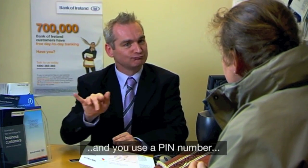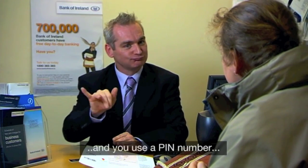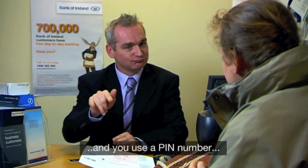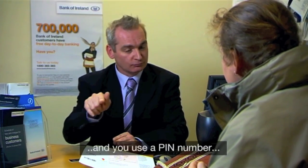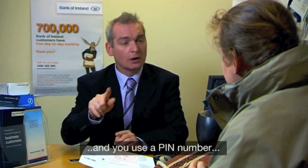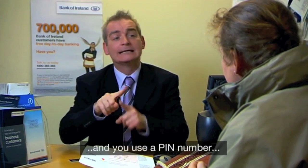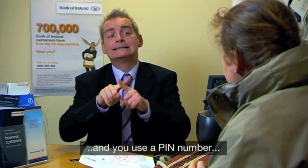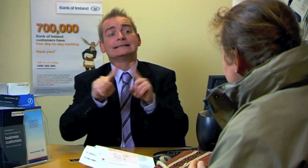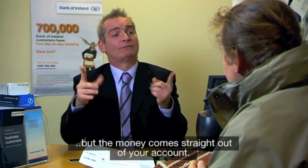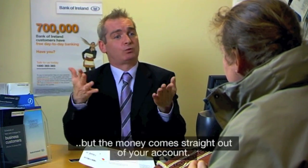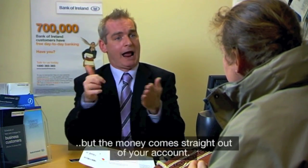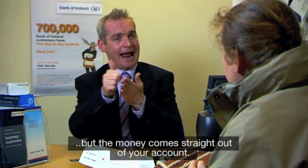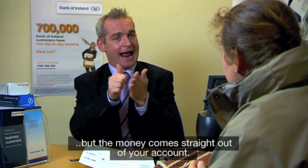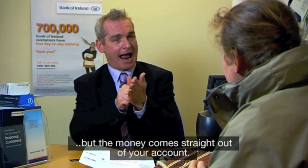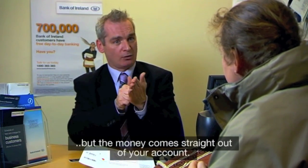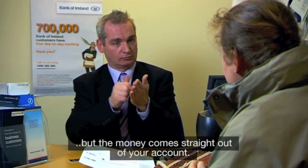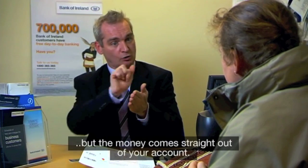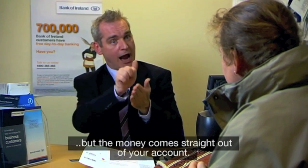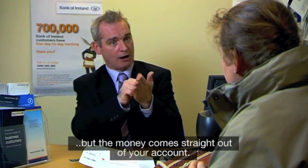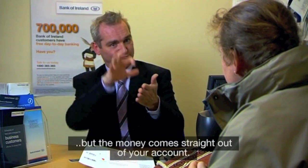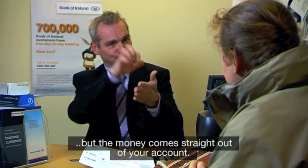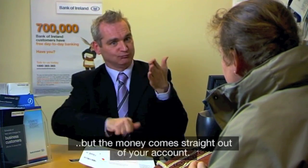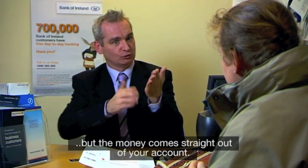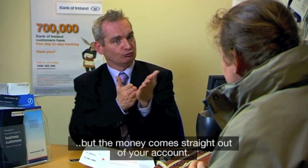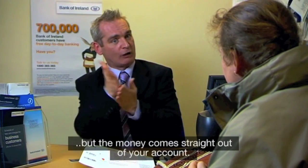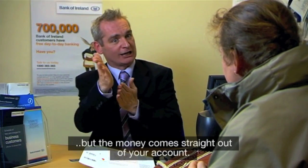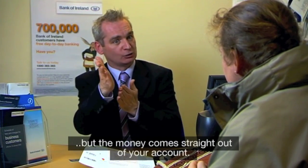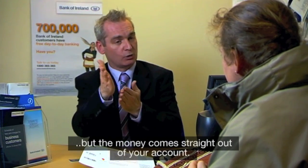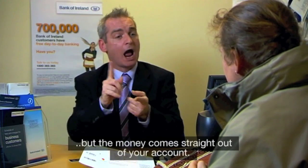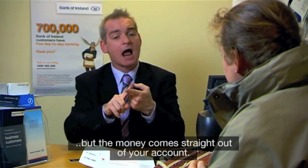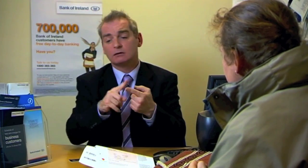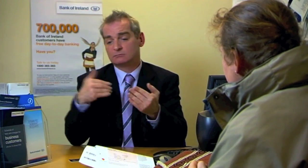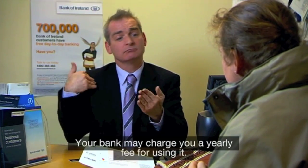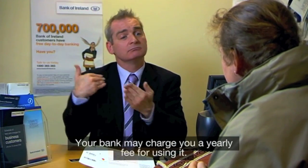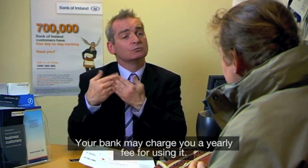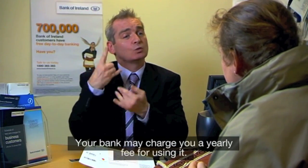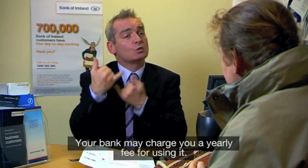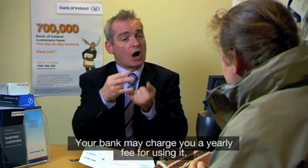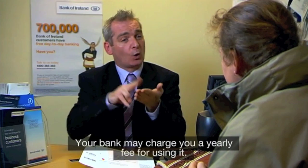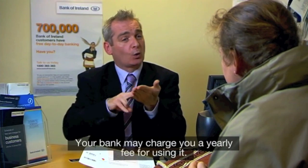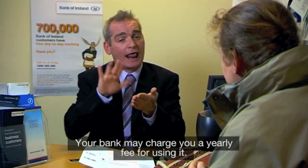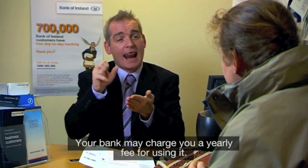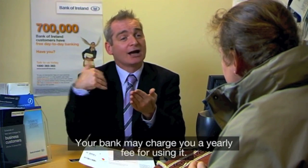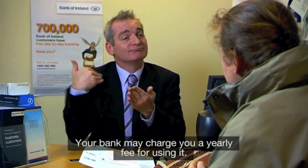number, but the money comes straight out of your account. Your bank may charge you a yearly fee for using